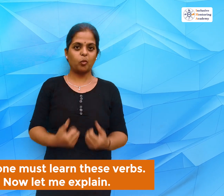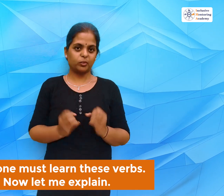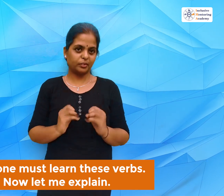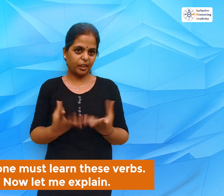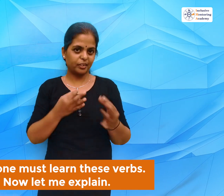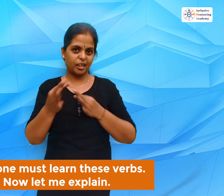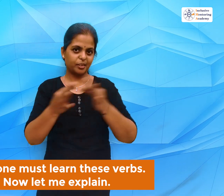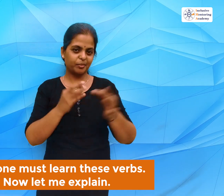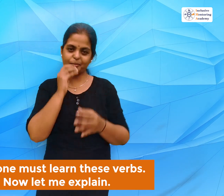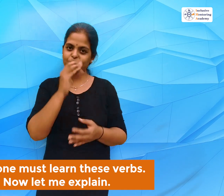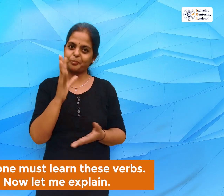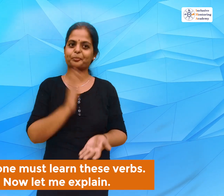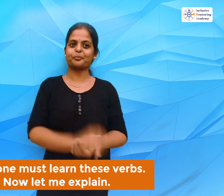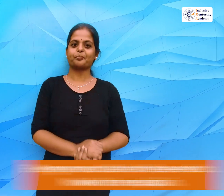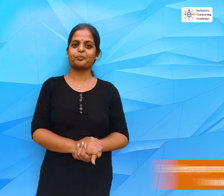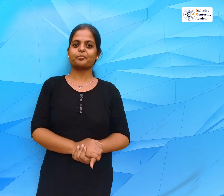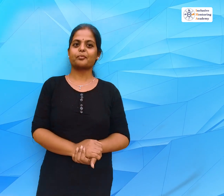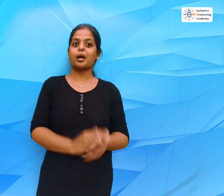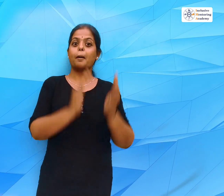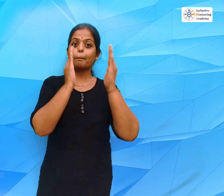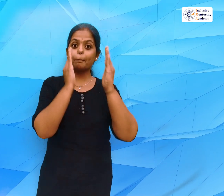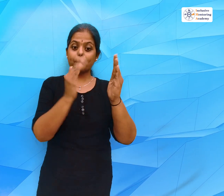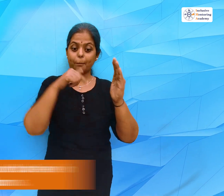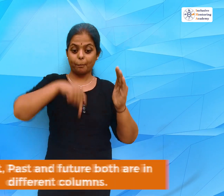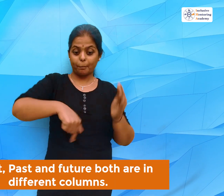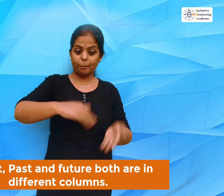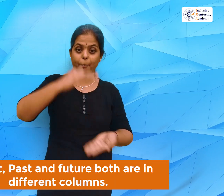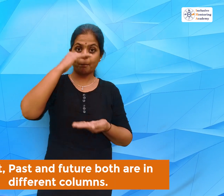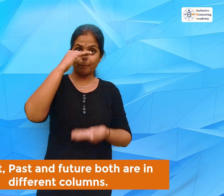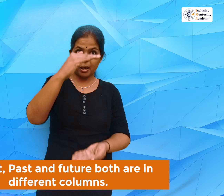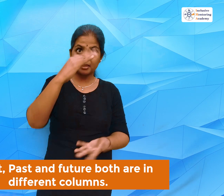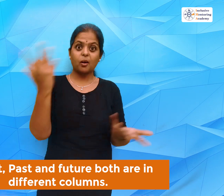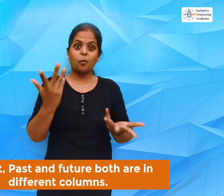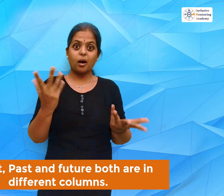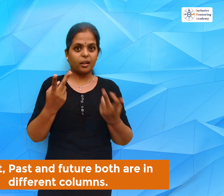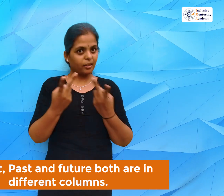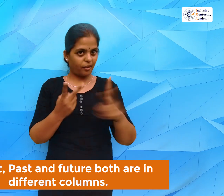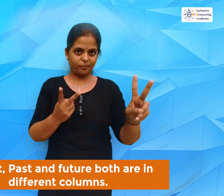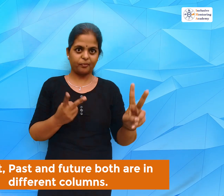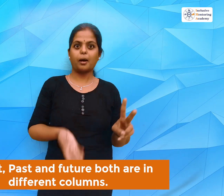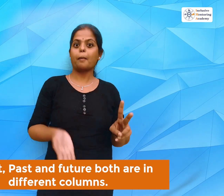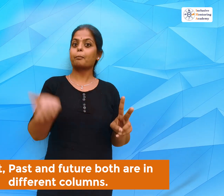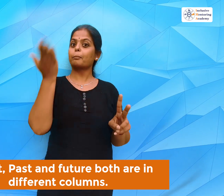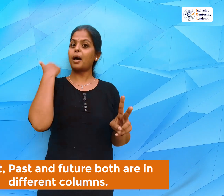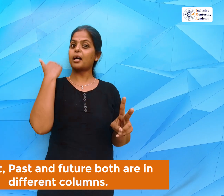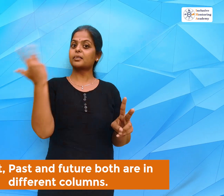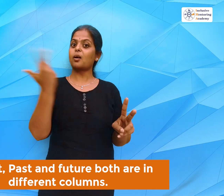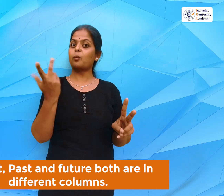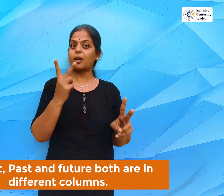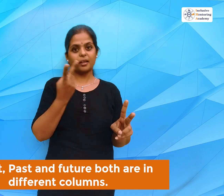Now let me explain. Present, past and future both are in different columns.